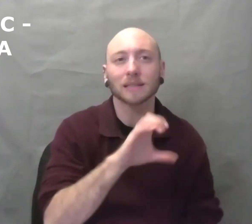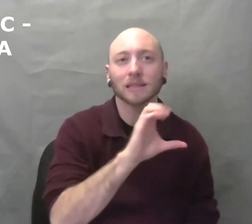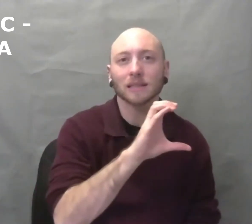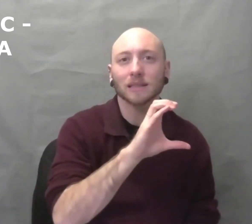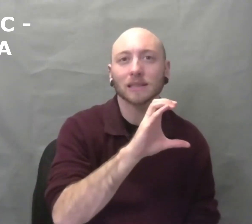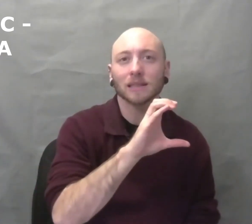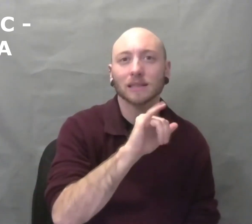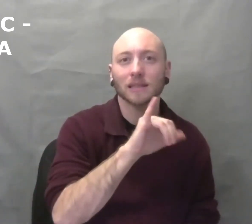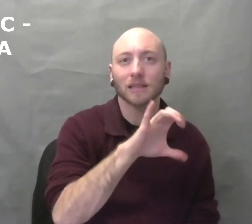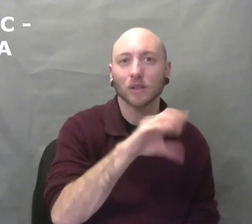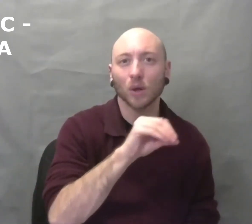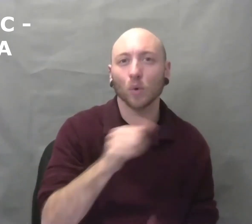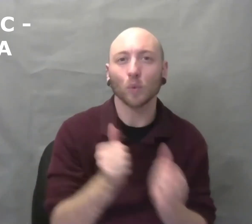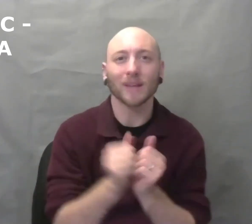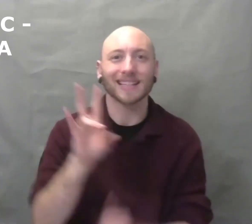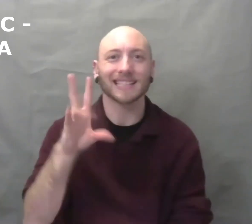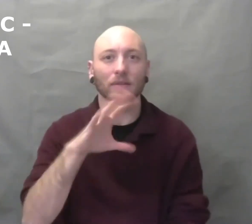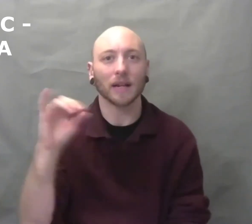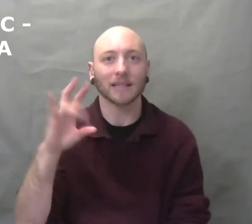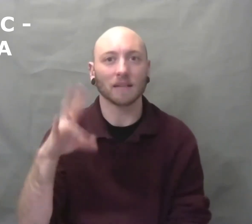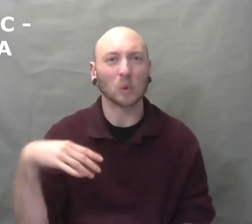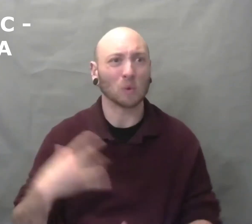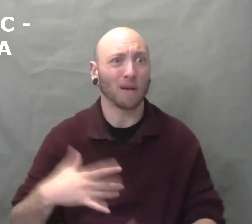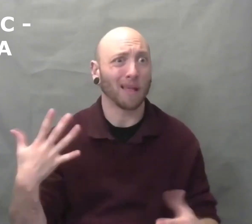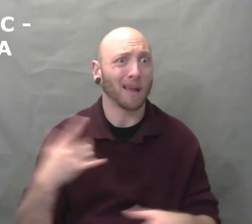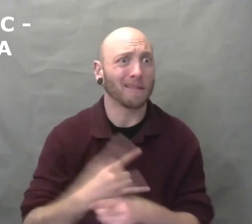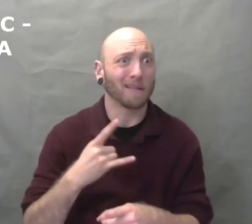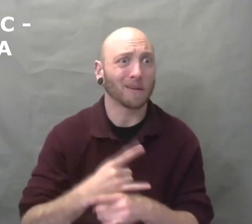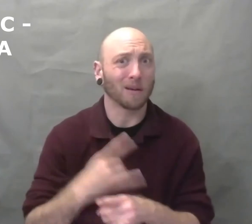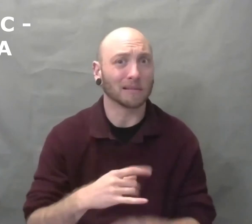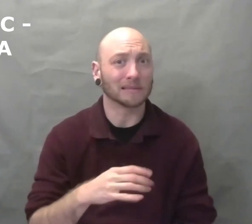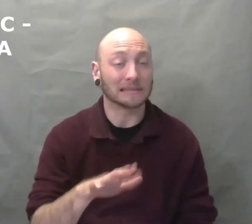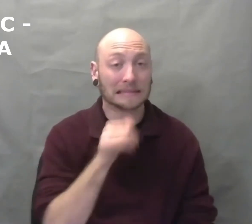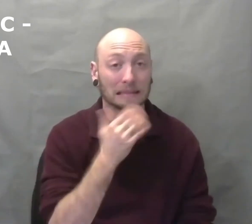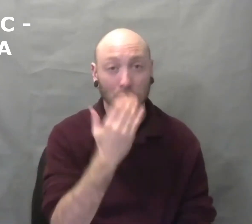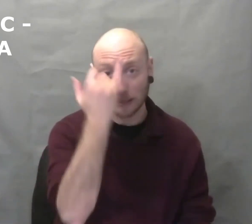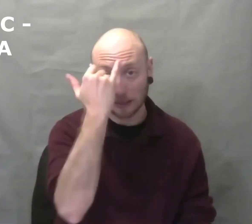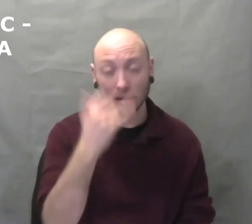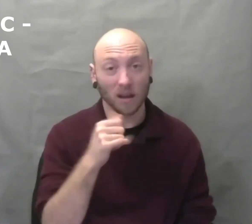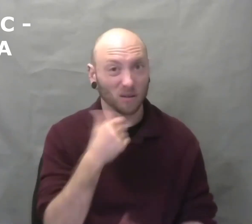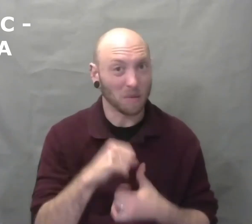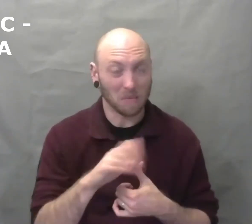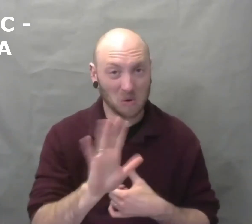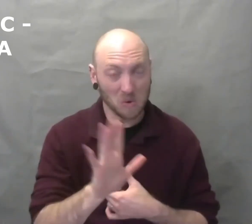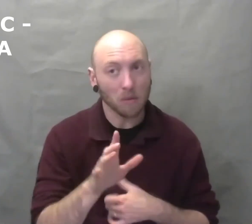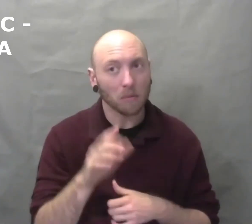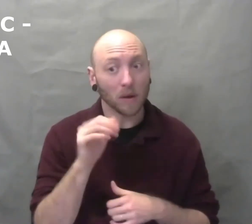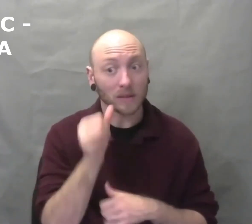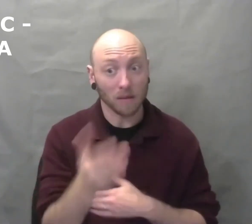Not the smartest thing to do. I don't remember much about that night except for I woke up the next day in the complex